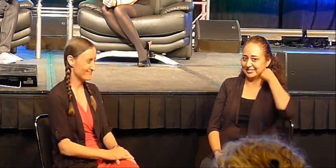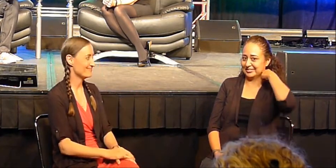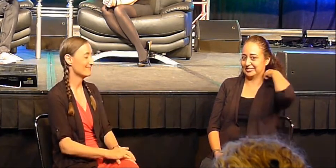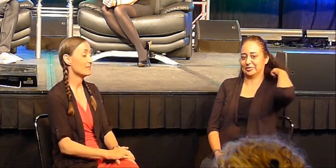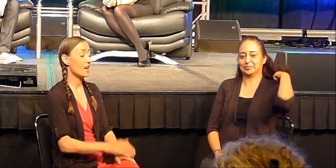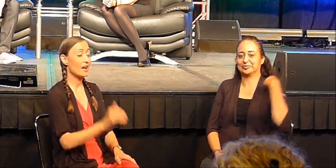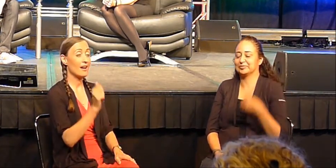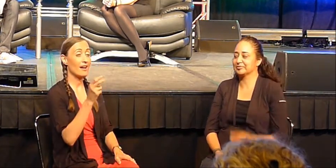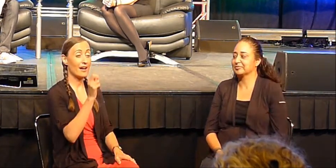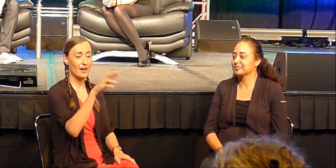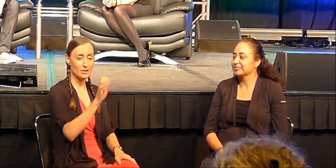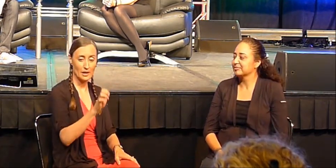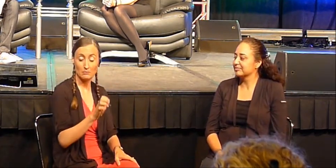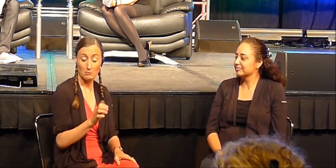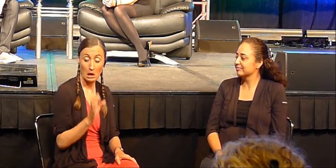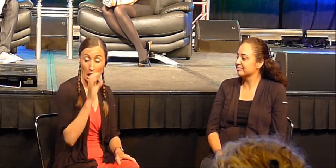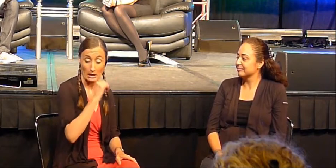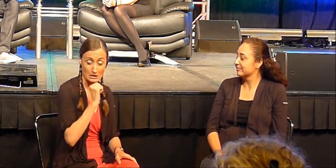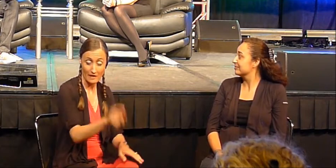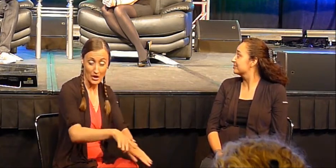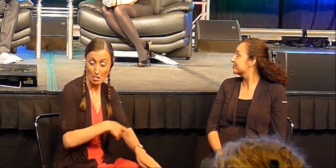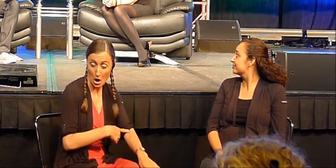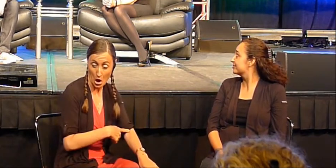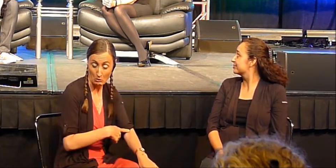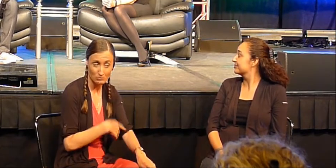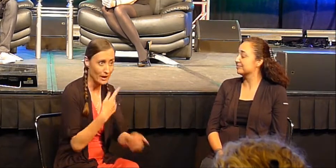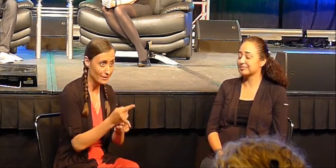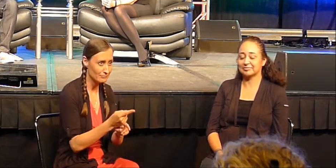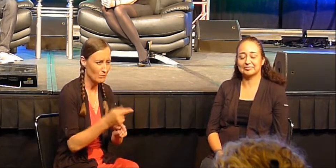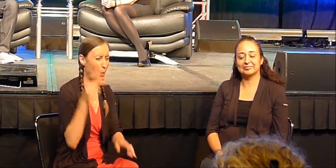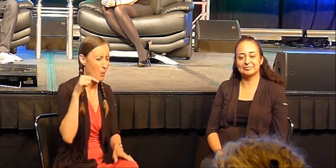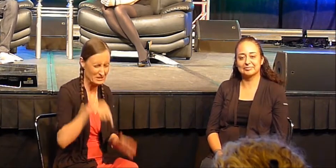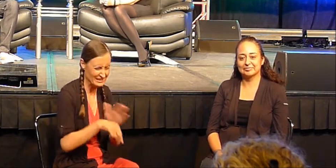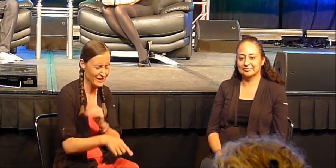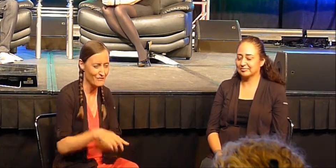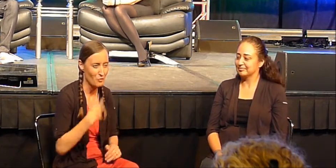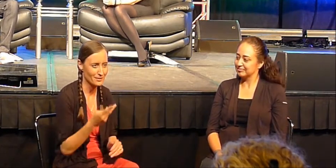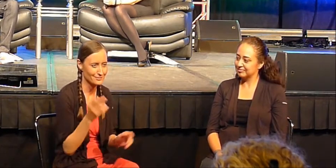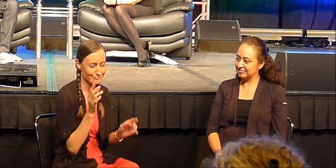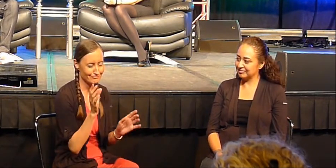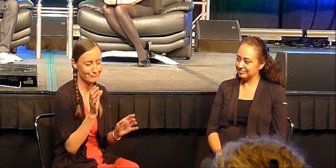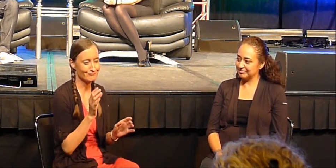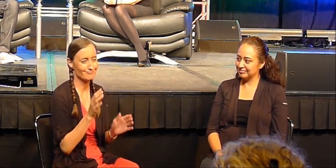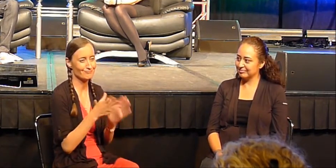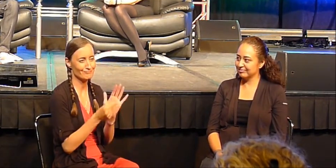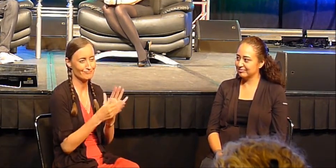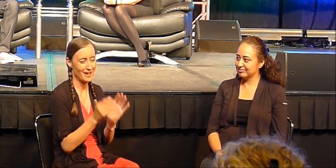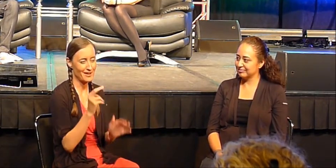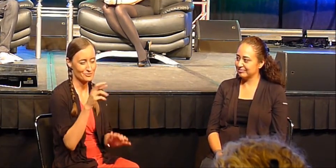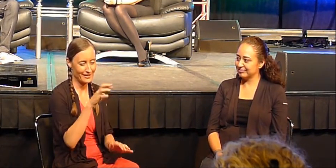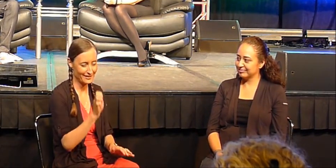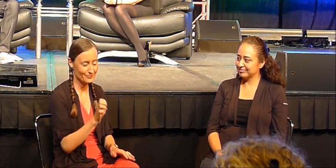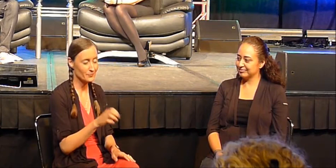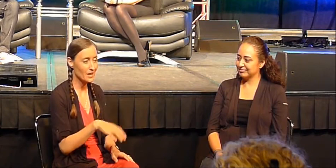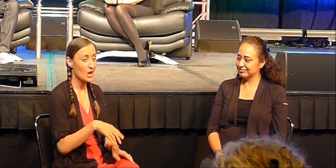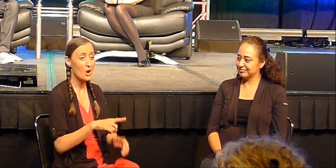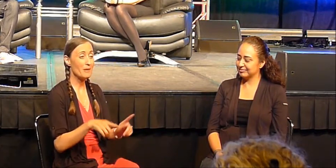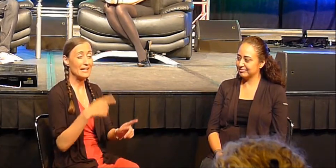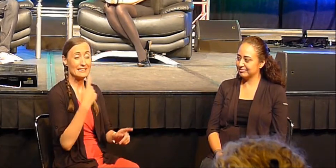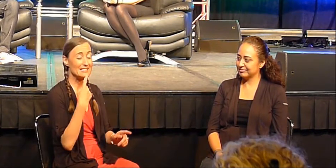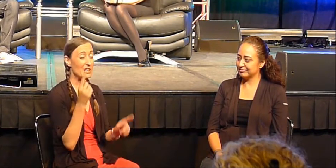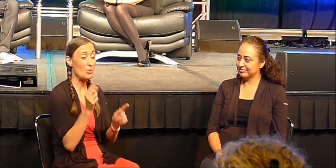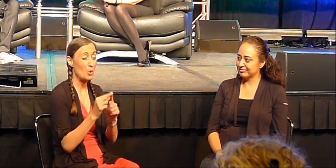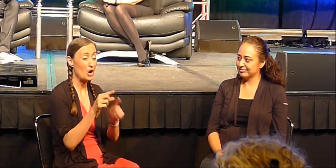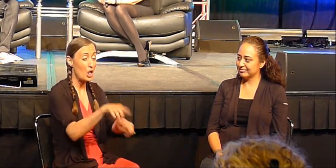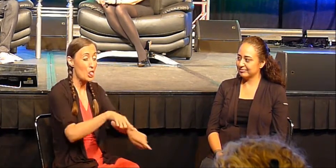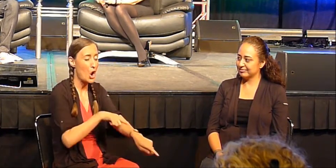And Andre says, I guess not very long. Like that, right? Andre didn't get to the word long